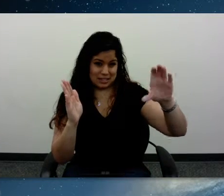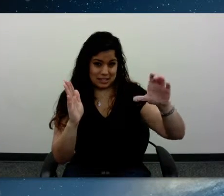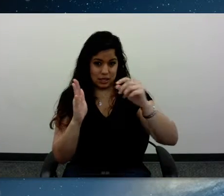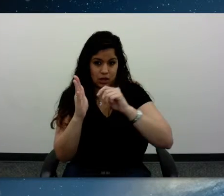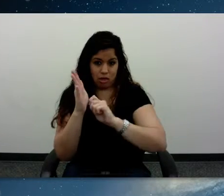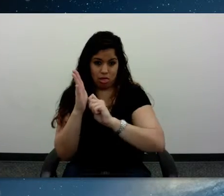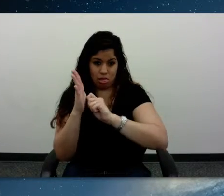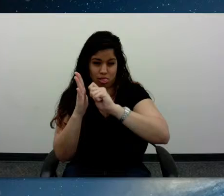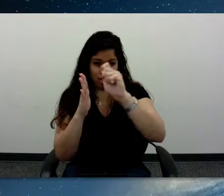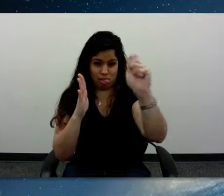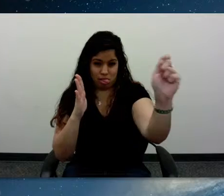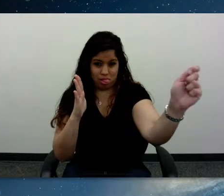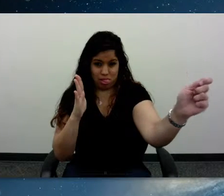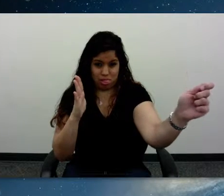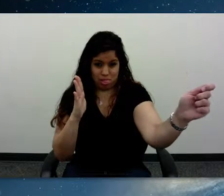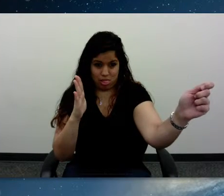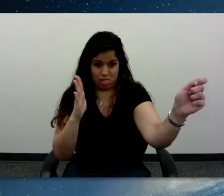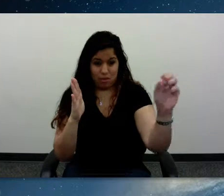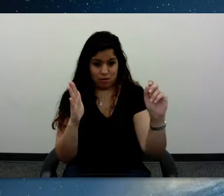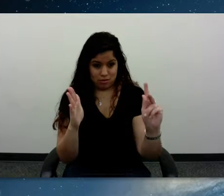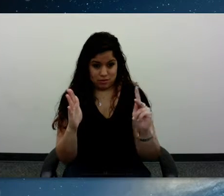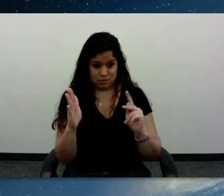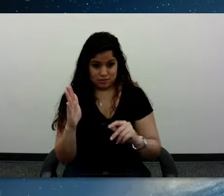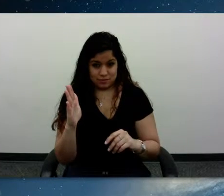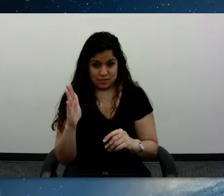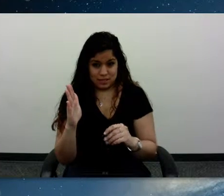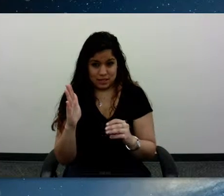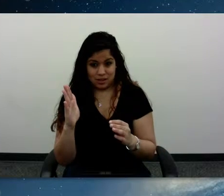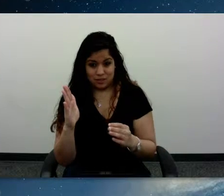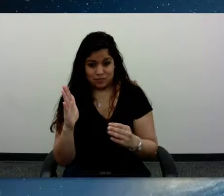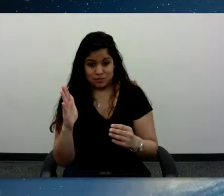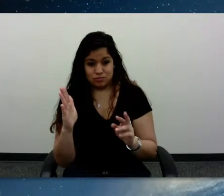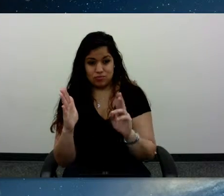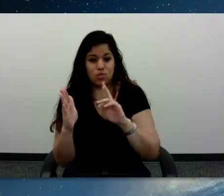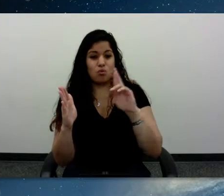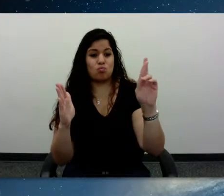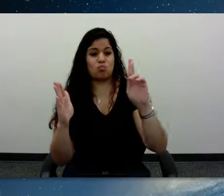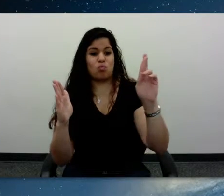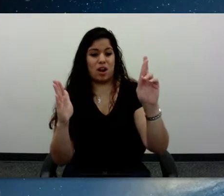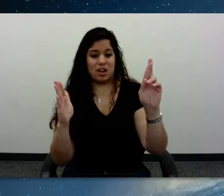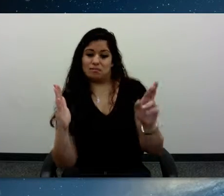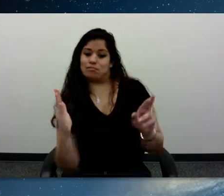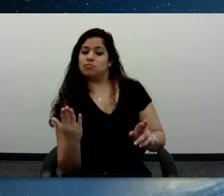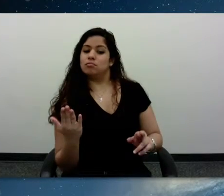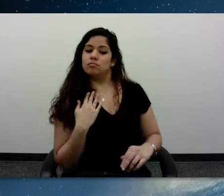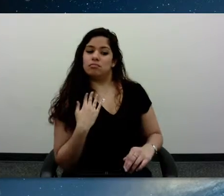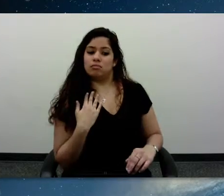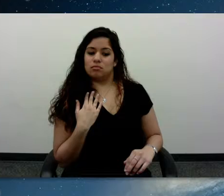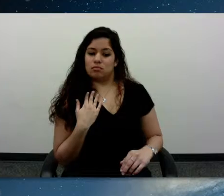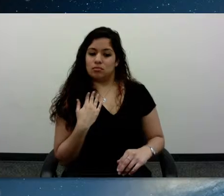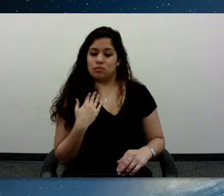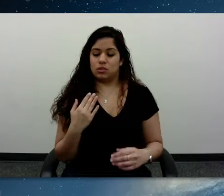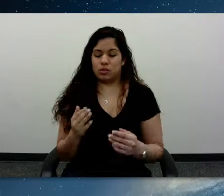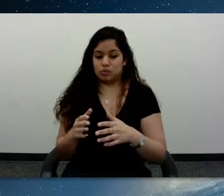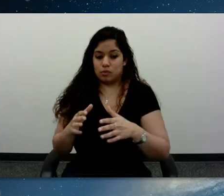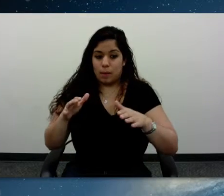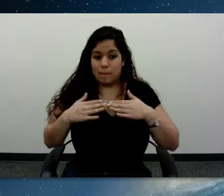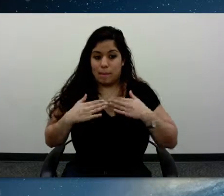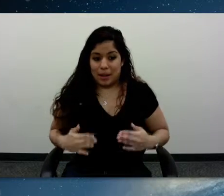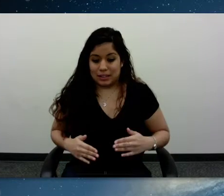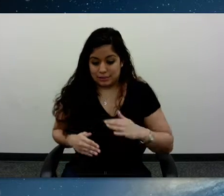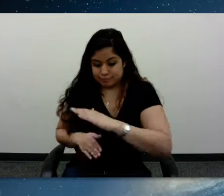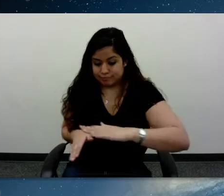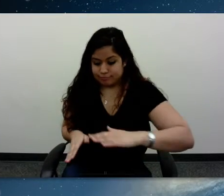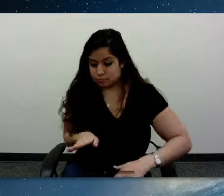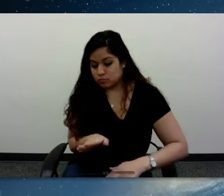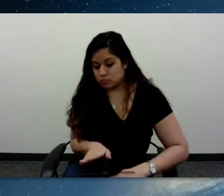Peel 1 pad. From plastic liner. Place in the upper right. Peel 1 pad from plastic liner. Place